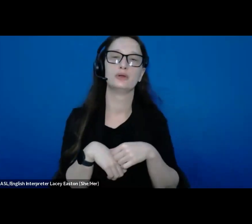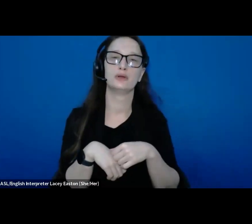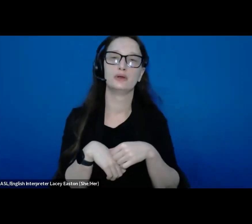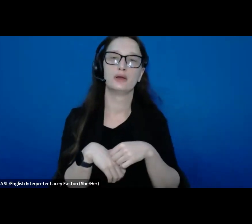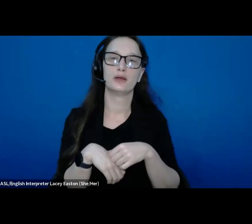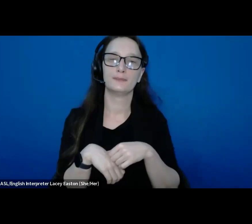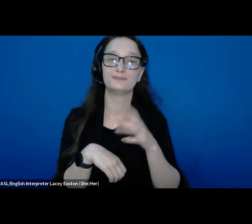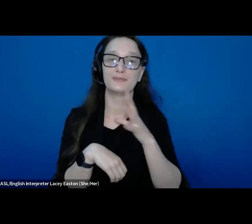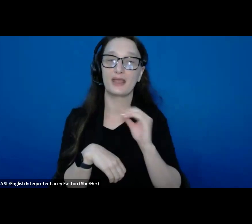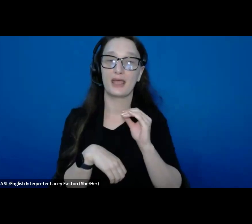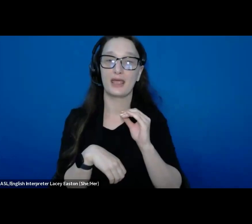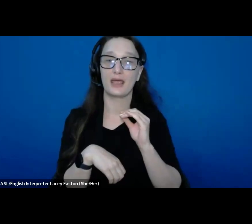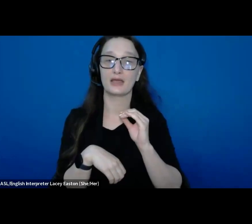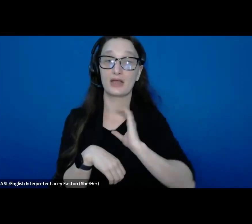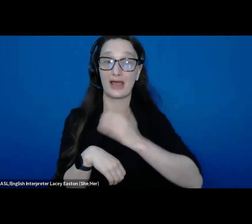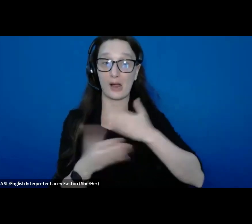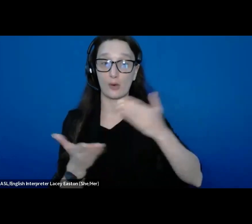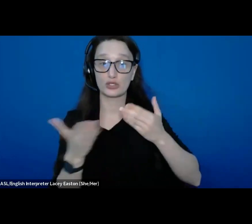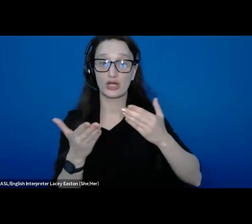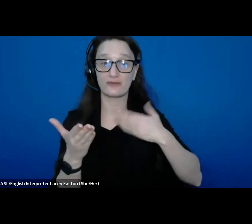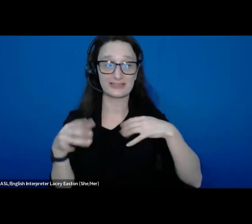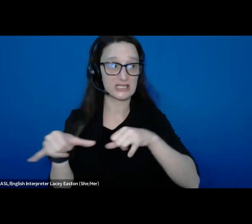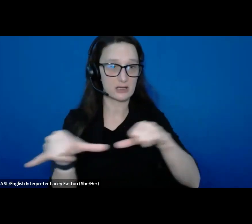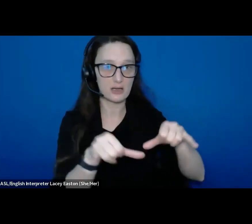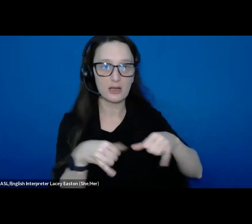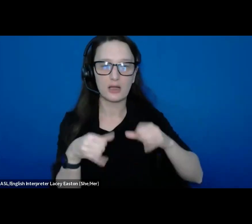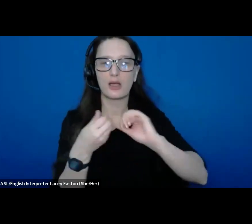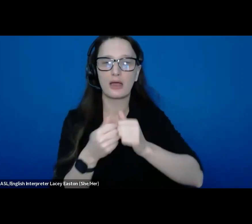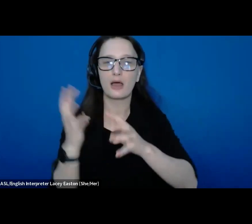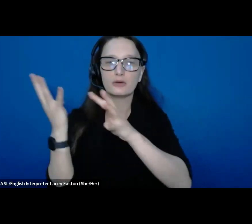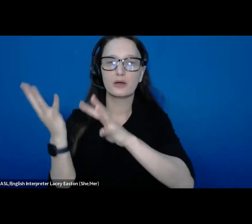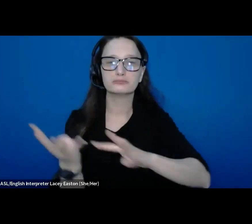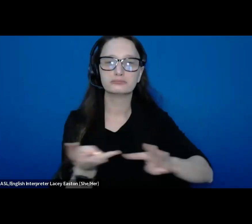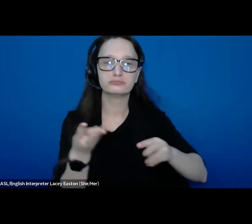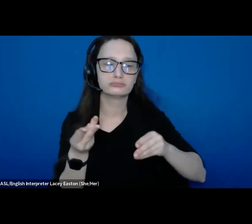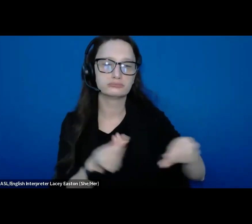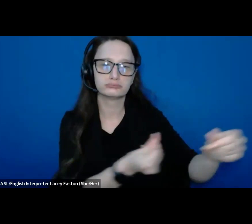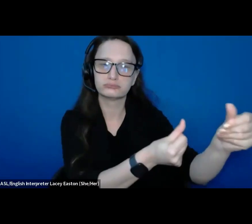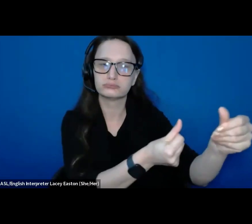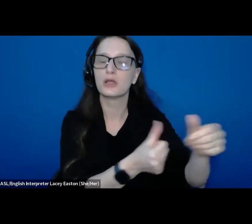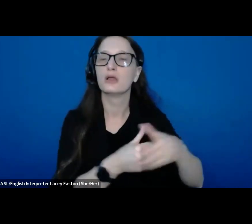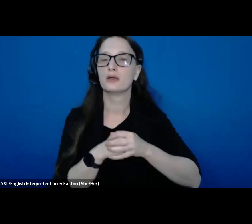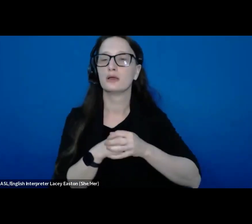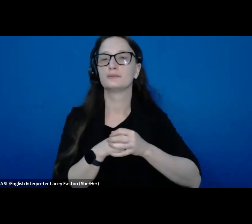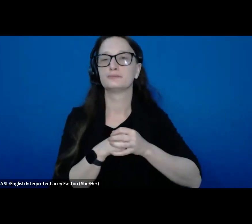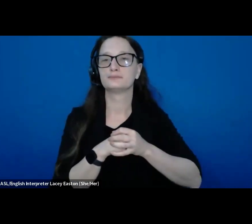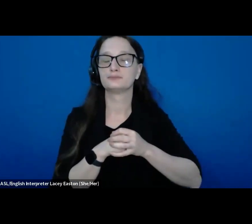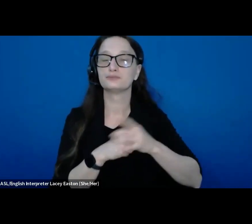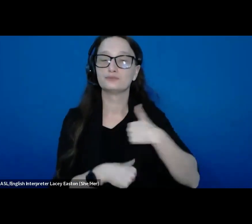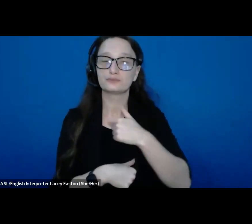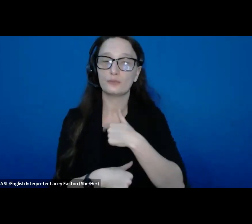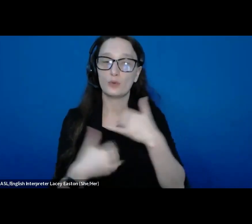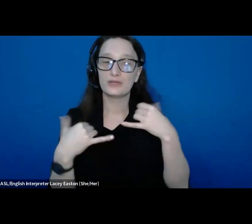streamline our mutual services. So we still have 4 active LPAs in our